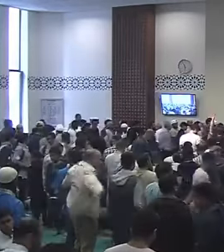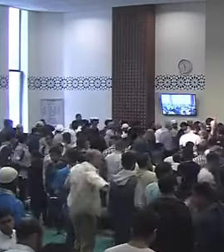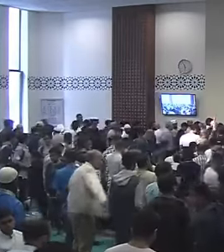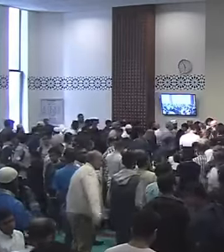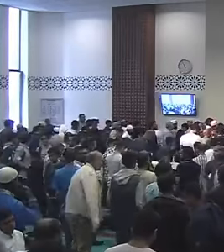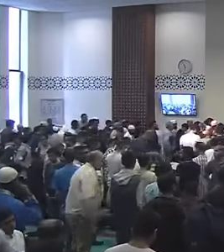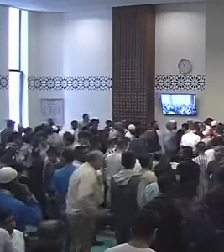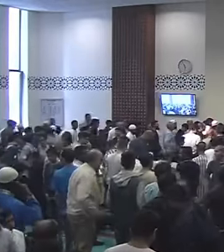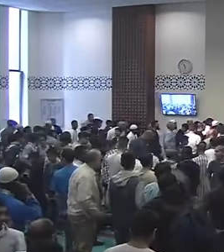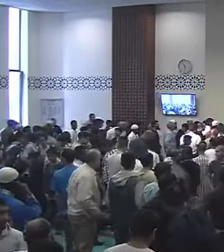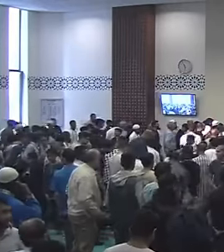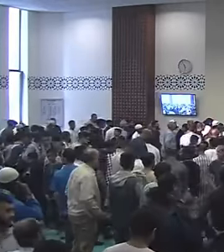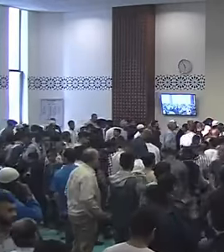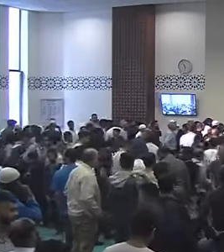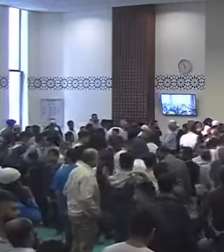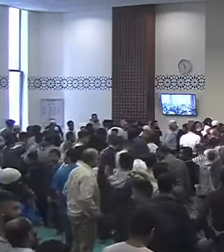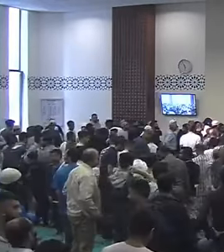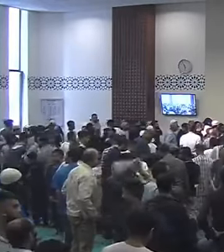on Amazon.